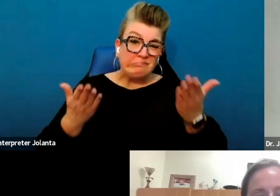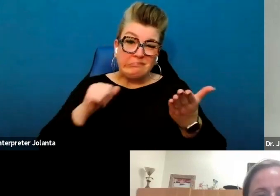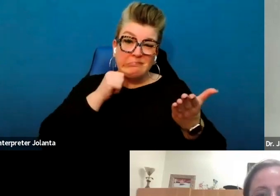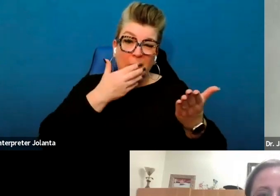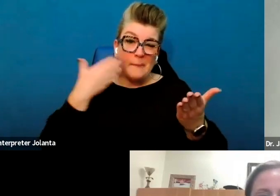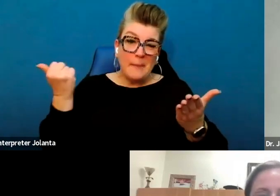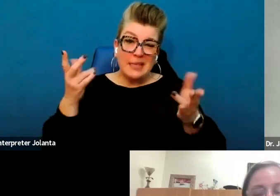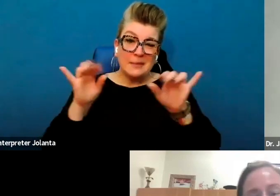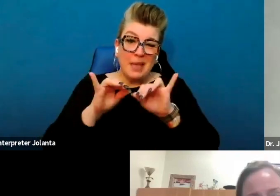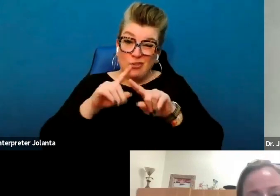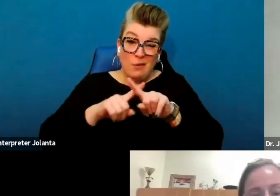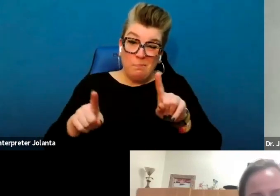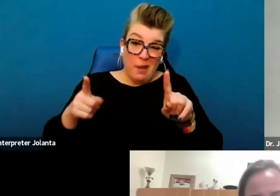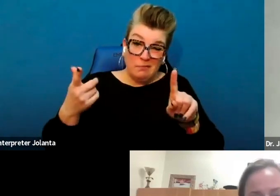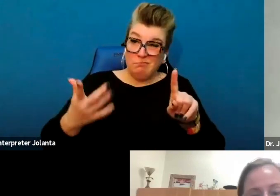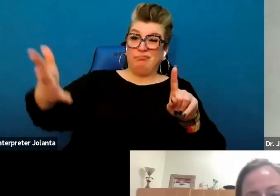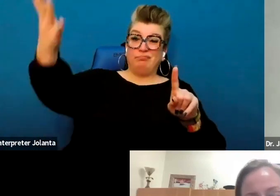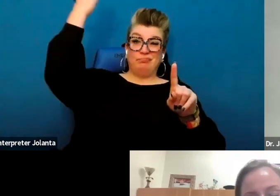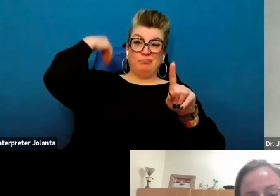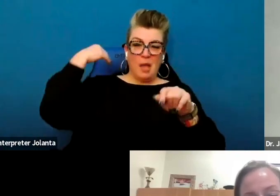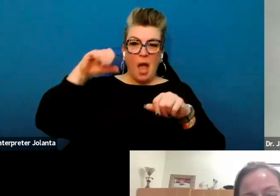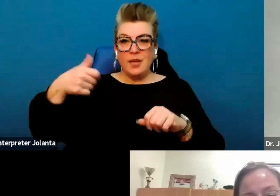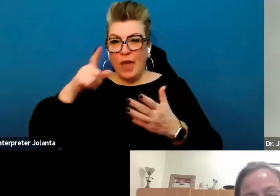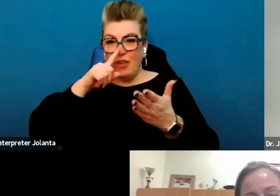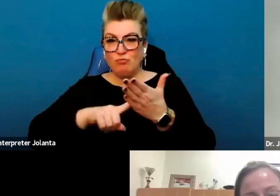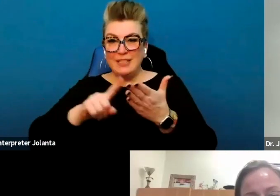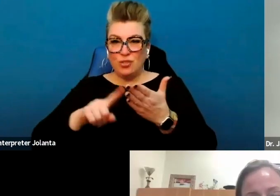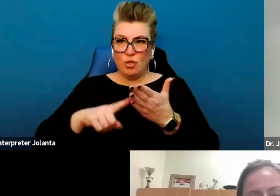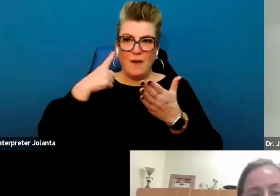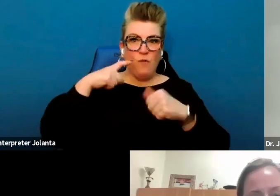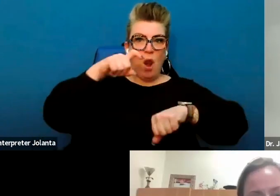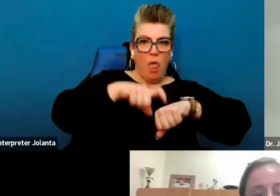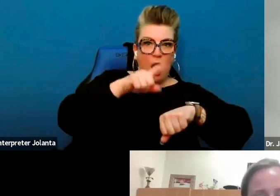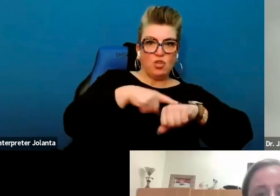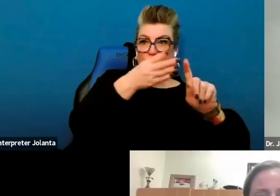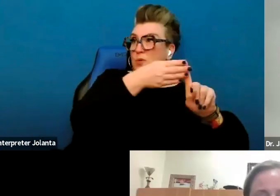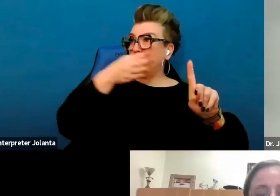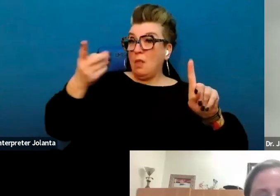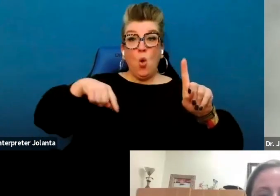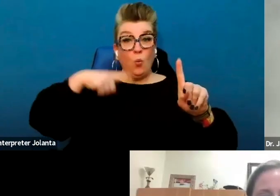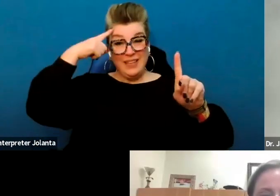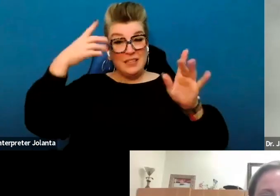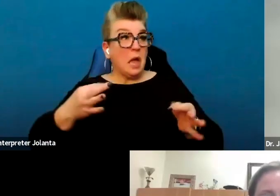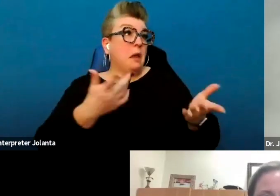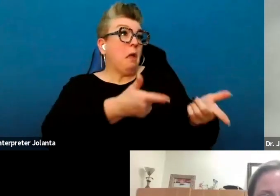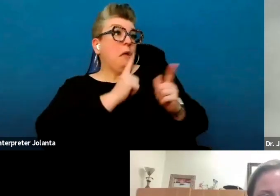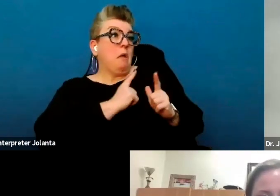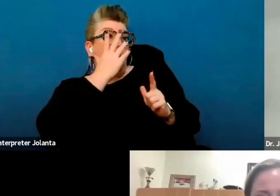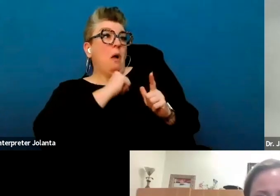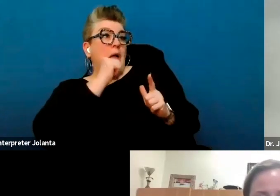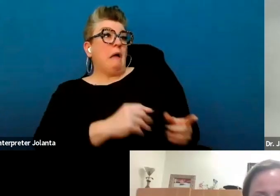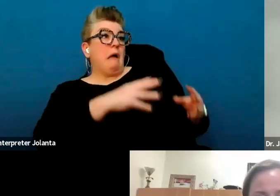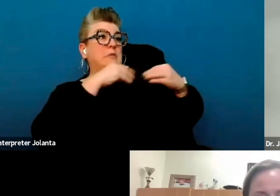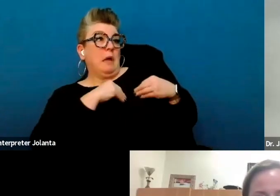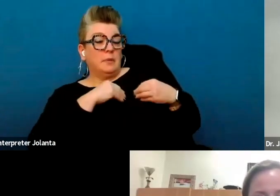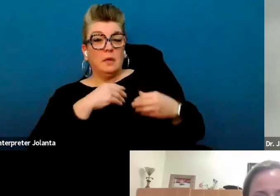used by this big longitudinal study a while back, and we decided to adopt it. We have this new study